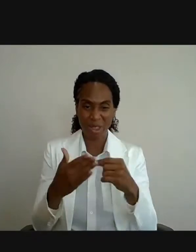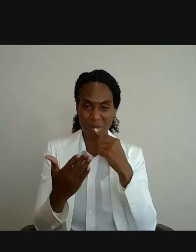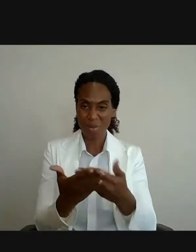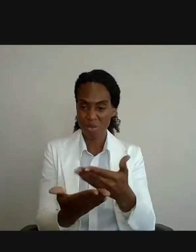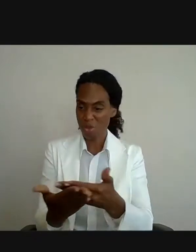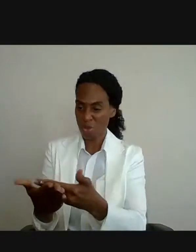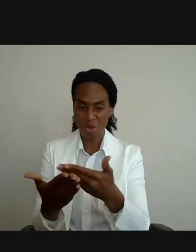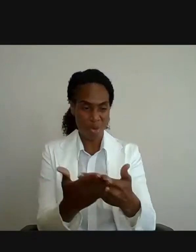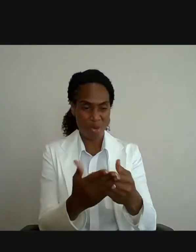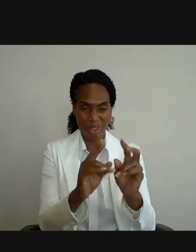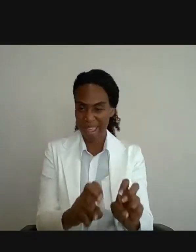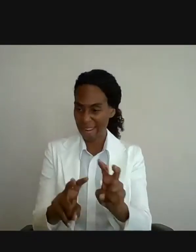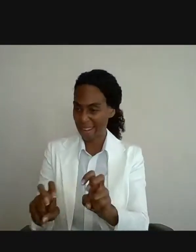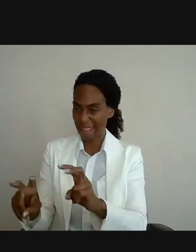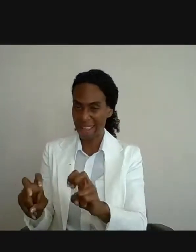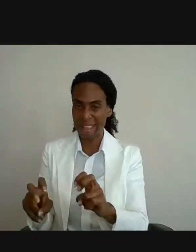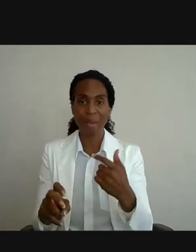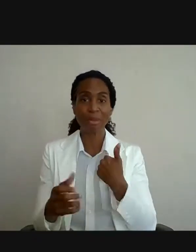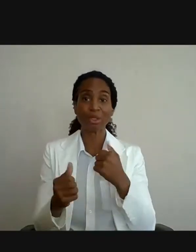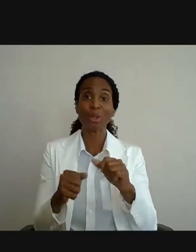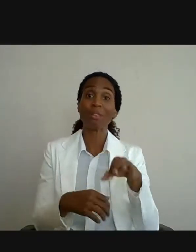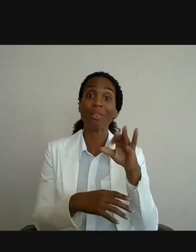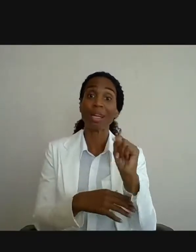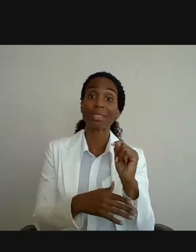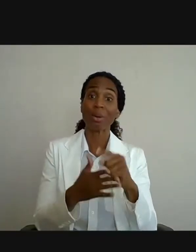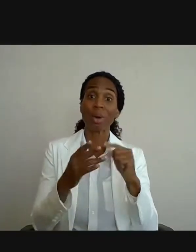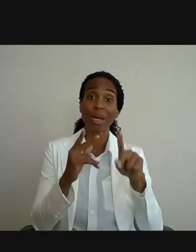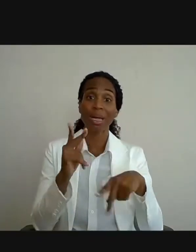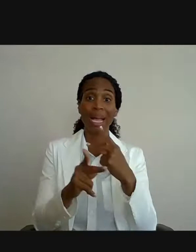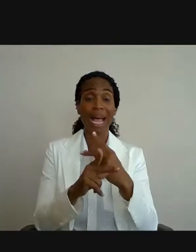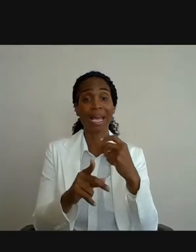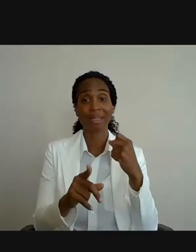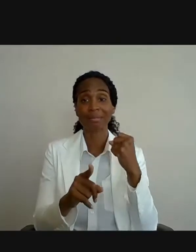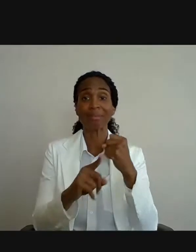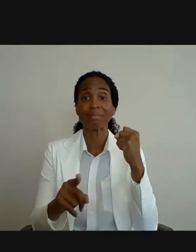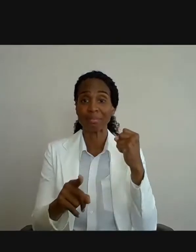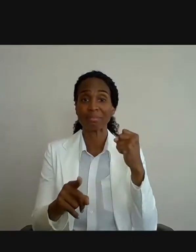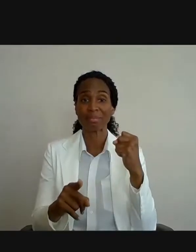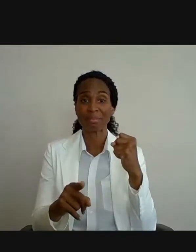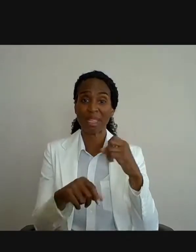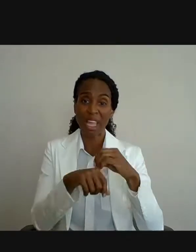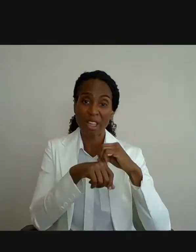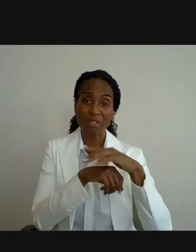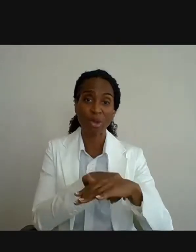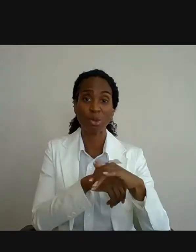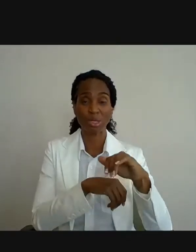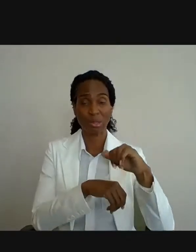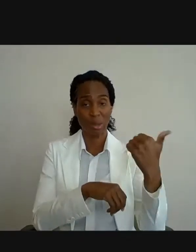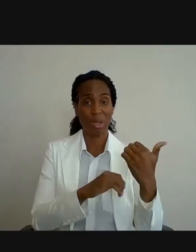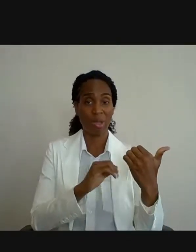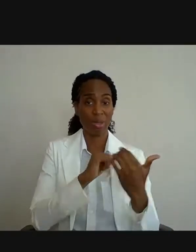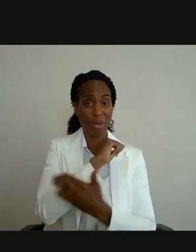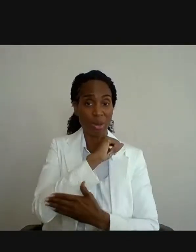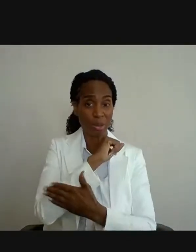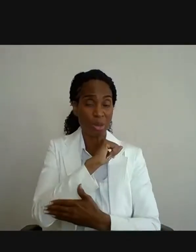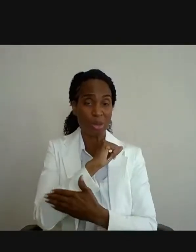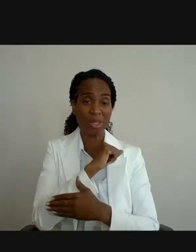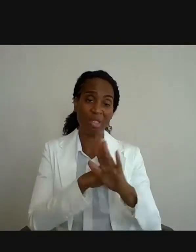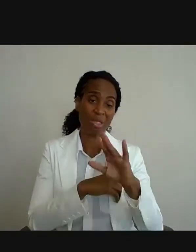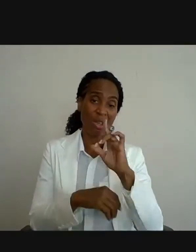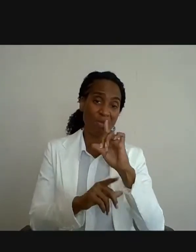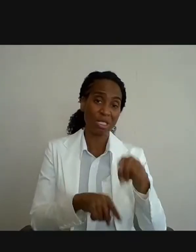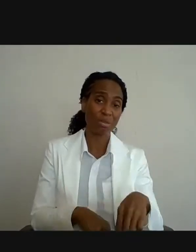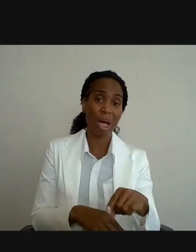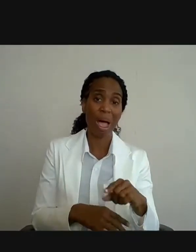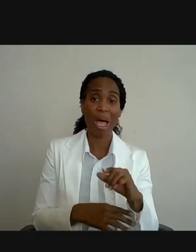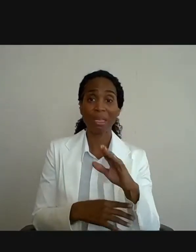can? Have I tried to find out what kind of impact some of this data has had on other communities and what has been their response, what